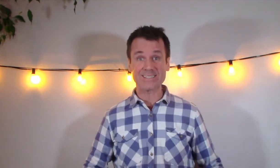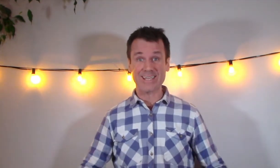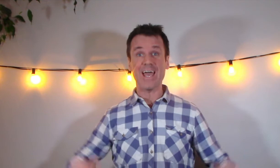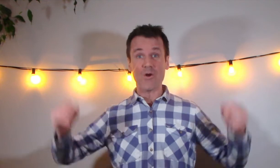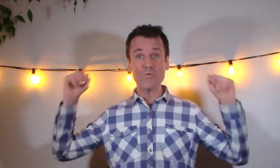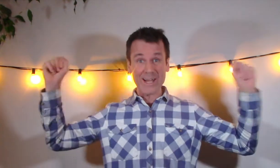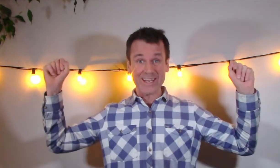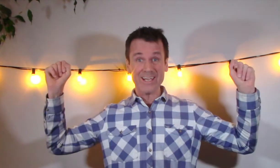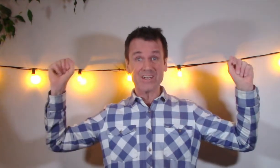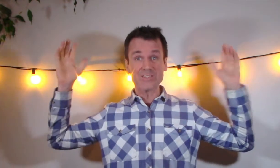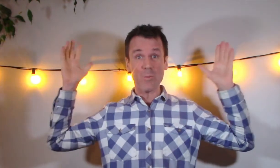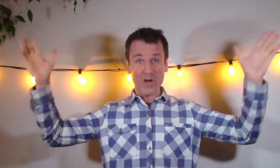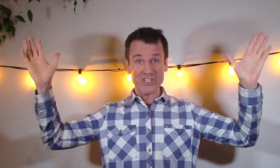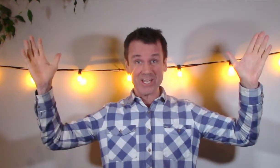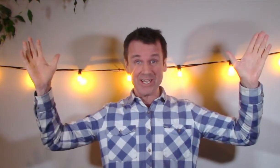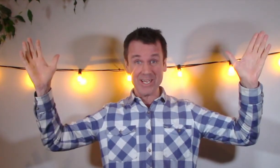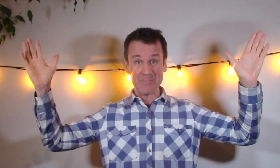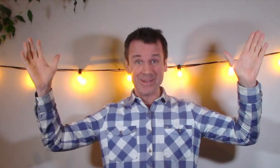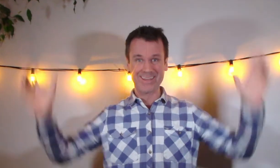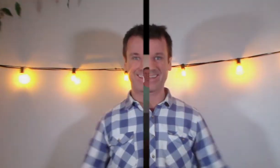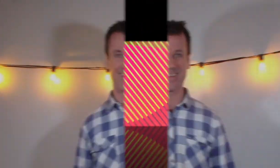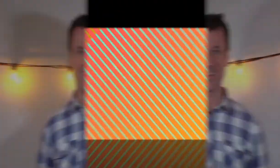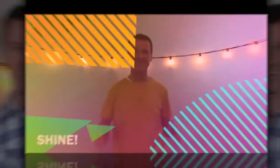get ready to worship!